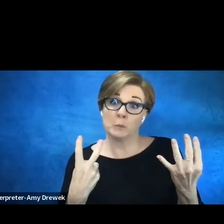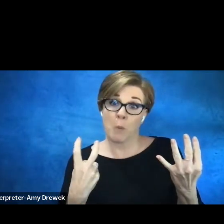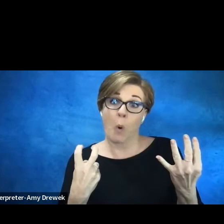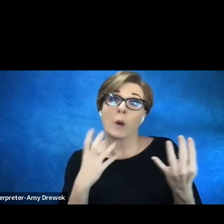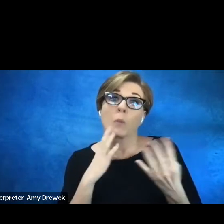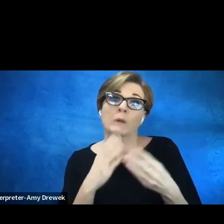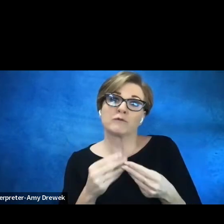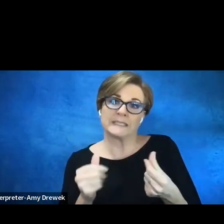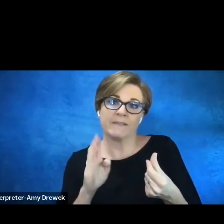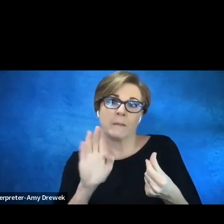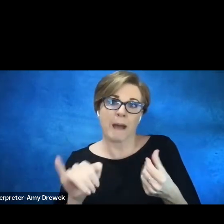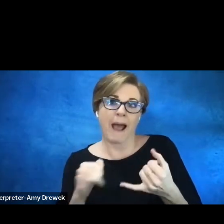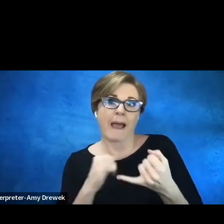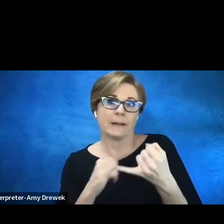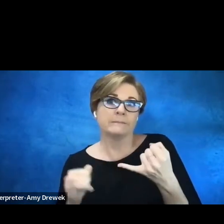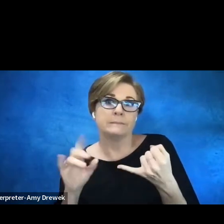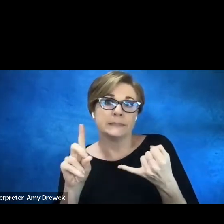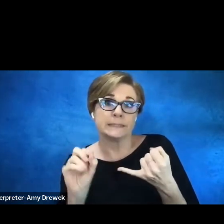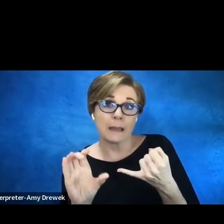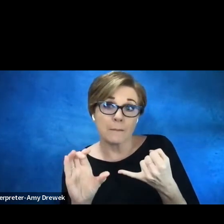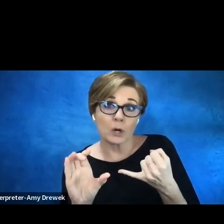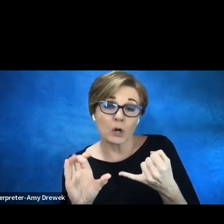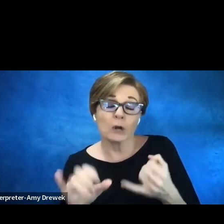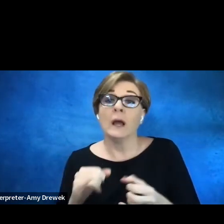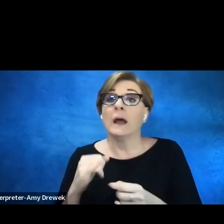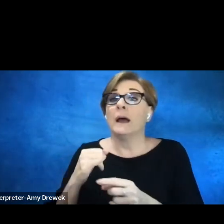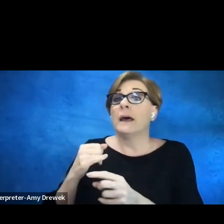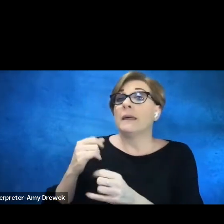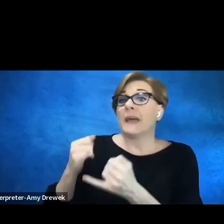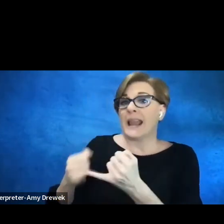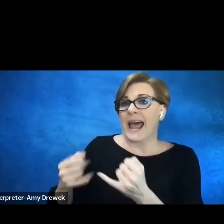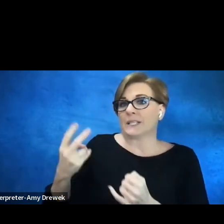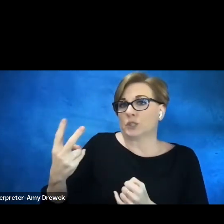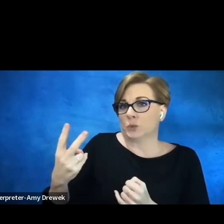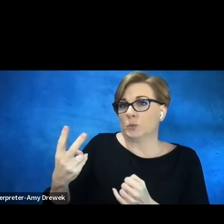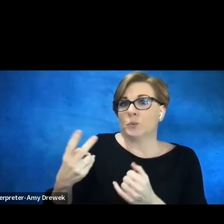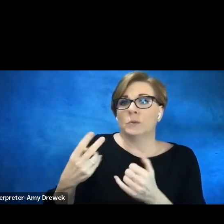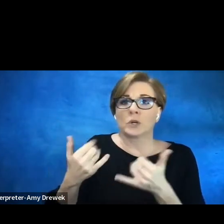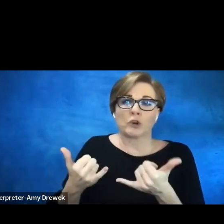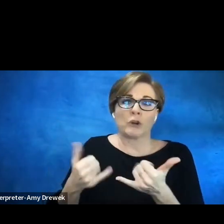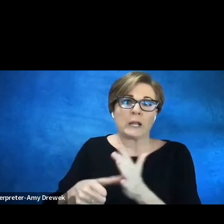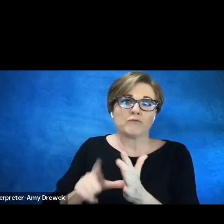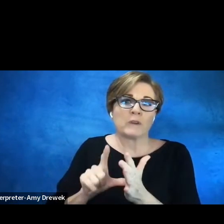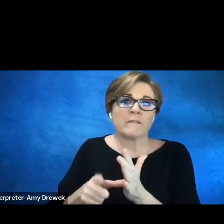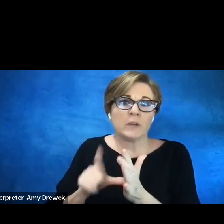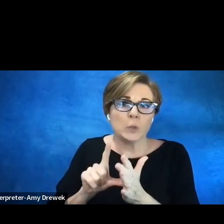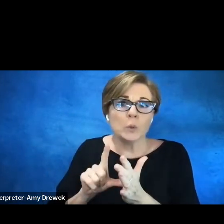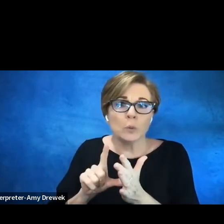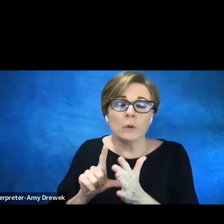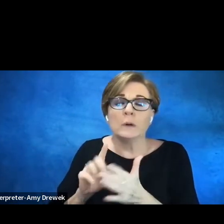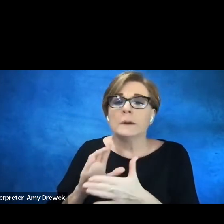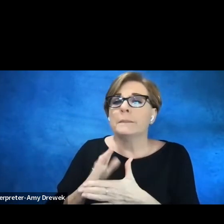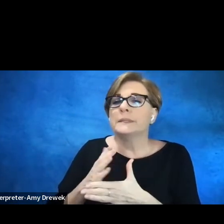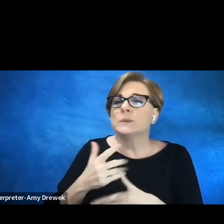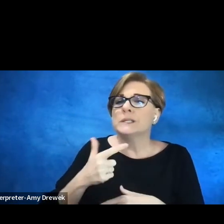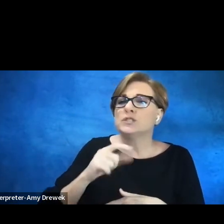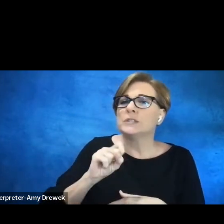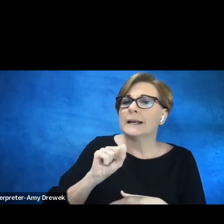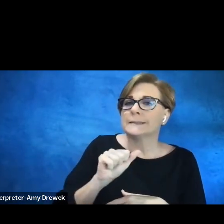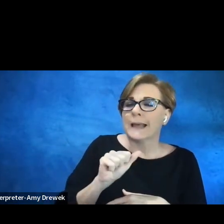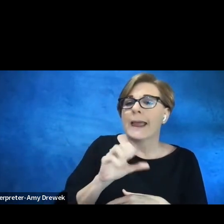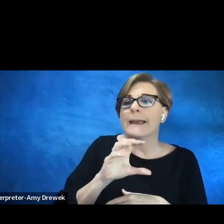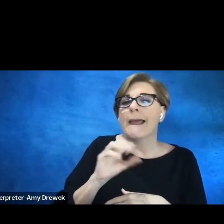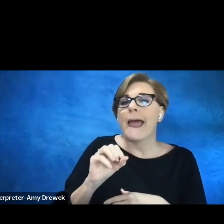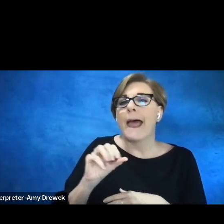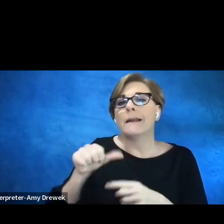end of the calendar year, and then the final 2 are in review between GSA and the lessors of the